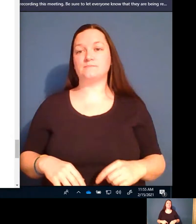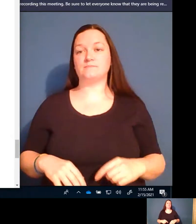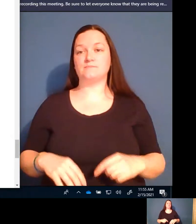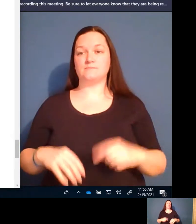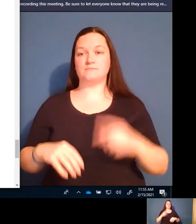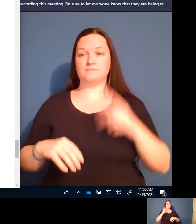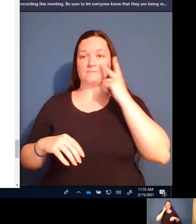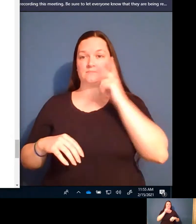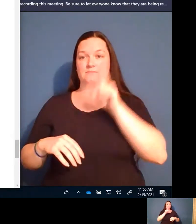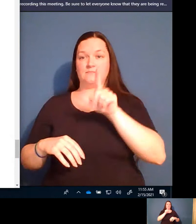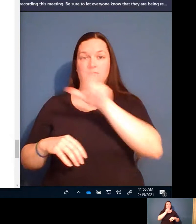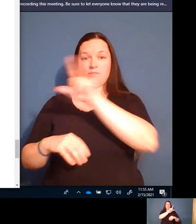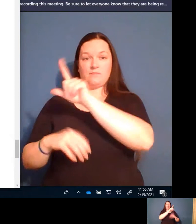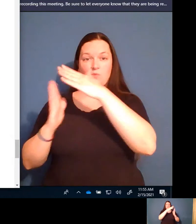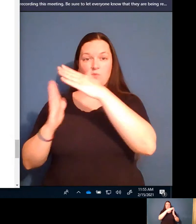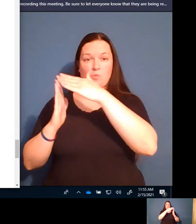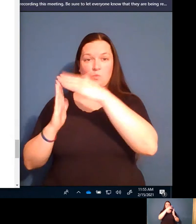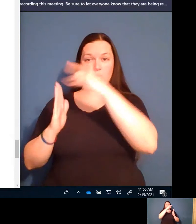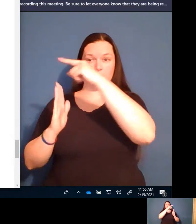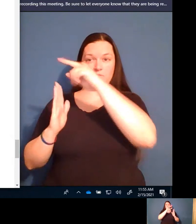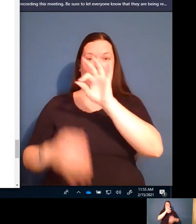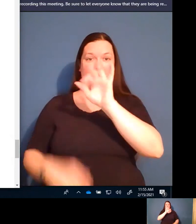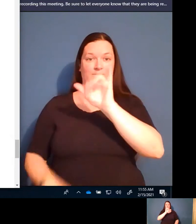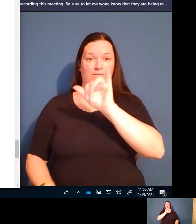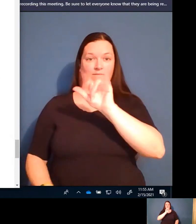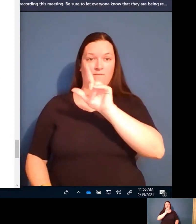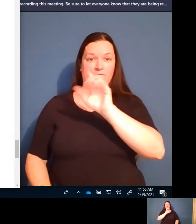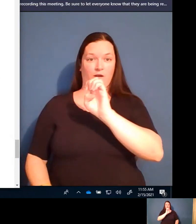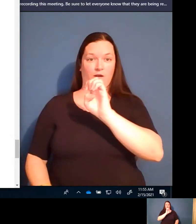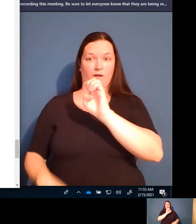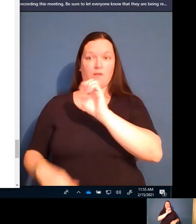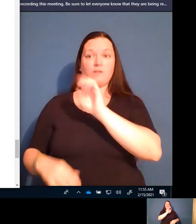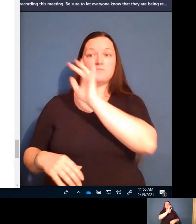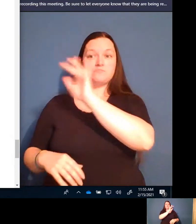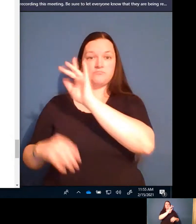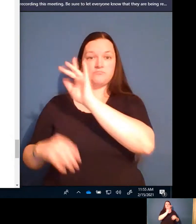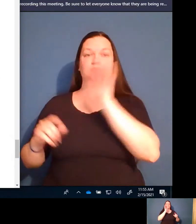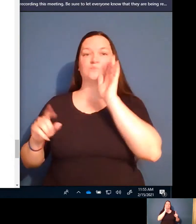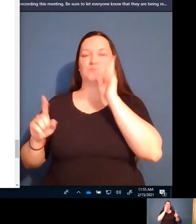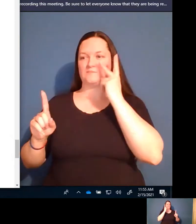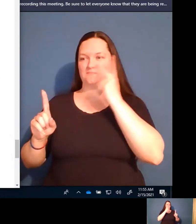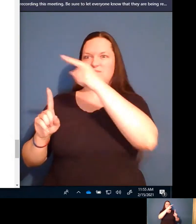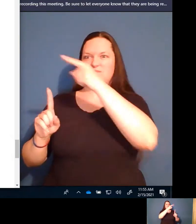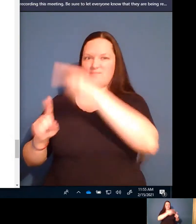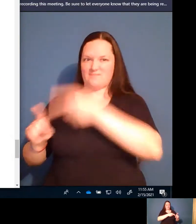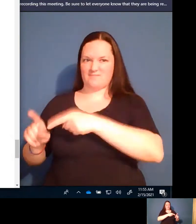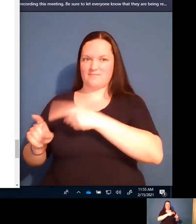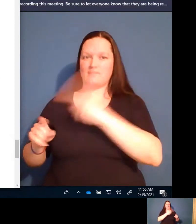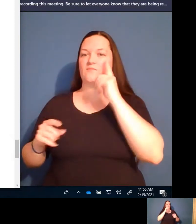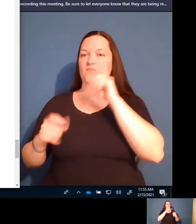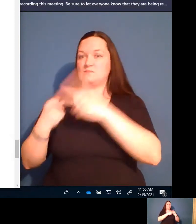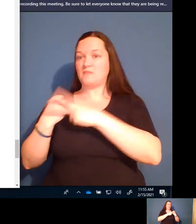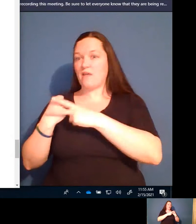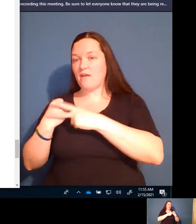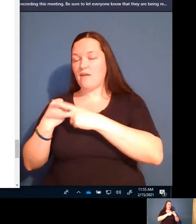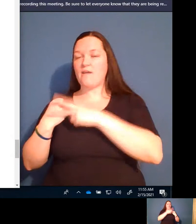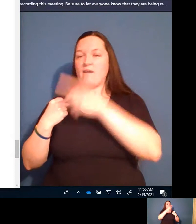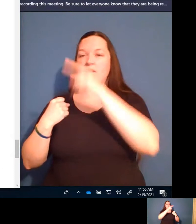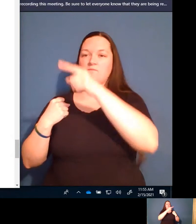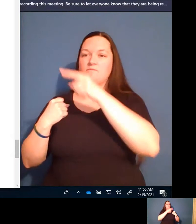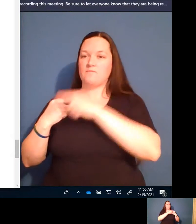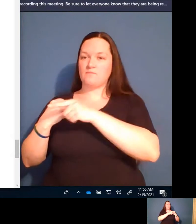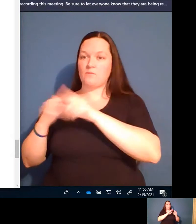Near the upper left corner, you'll see the File tab. If you click on it, you'll go to Backstage View, and this is where you'll find the Save